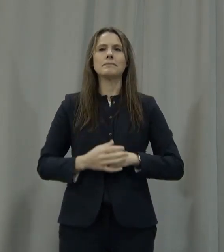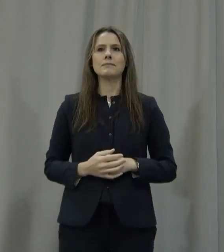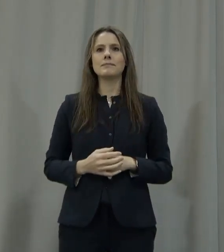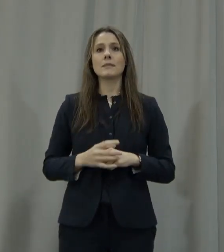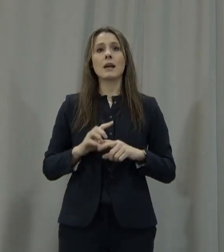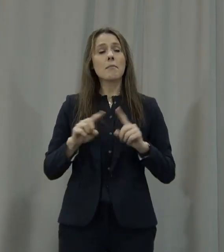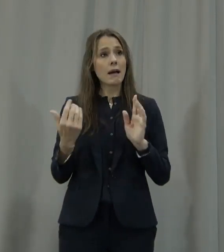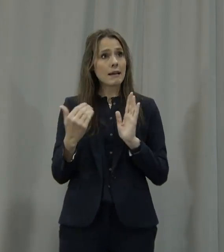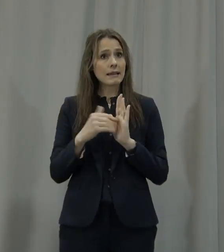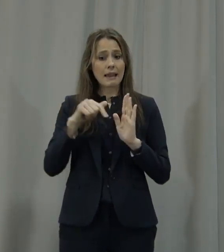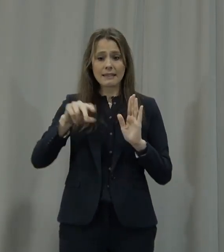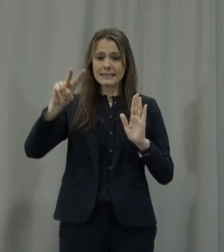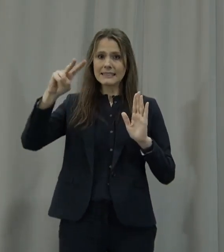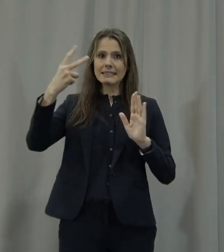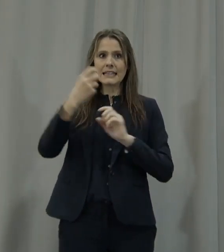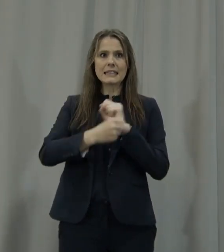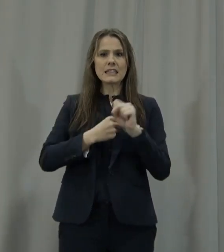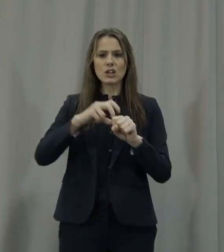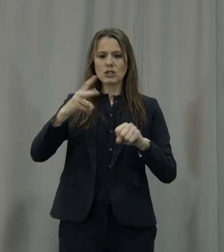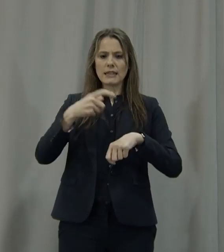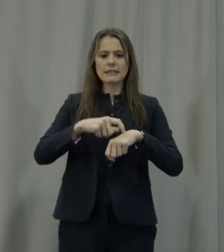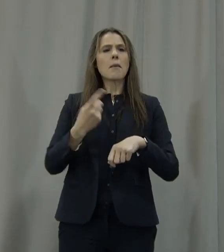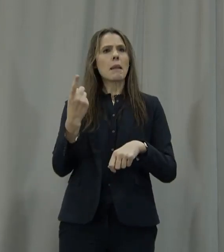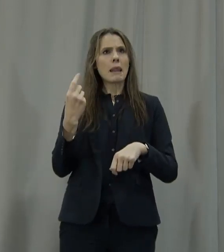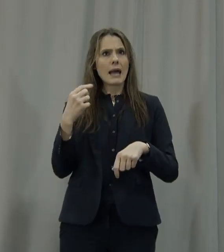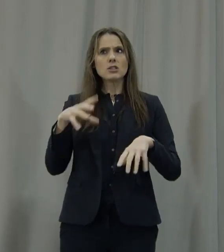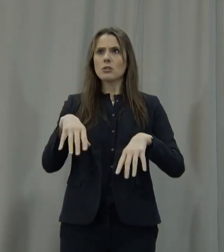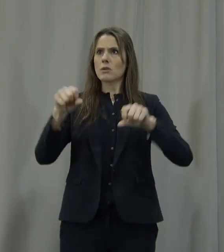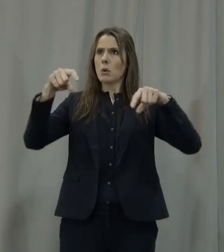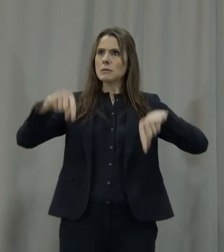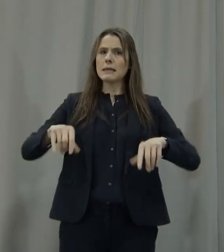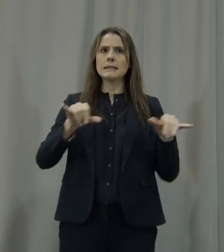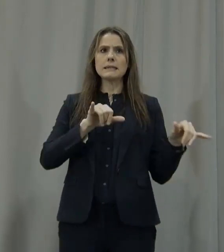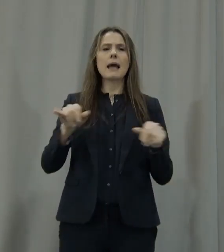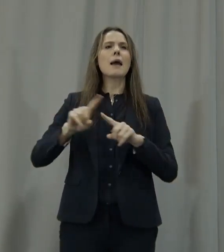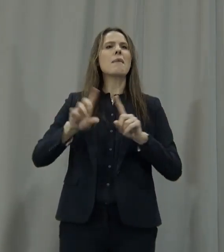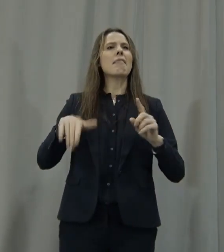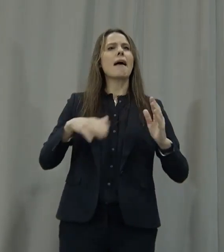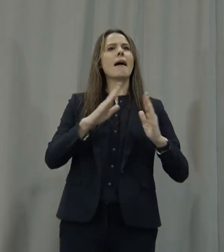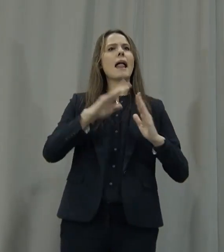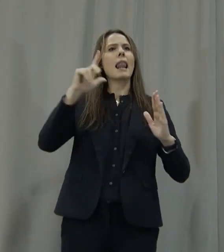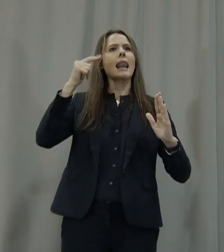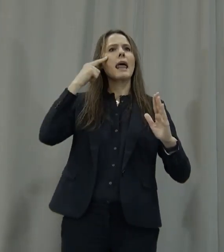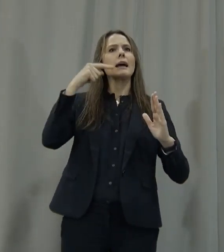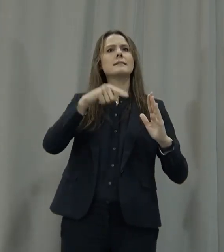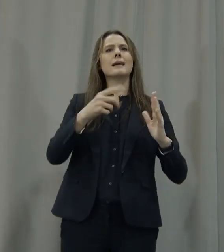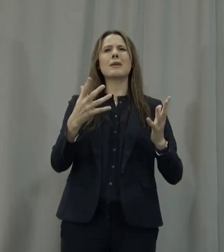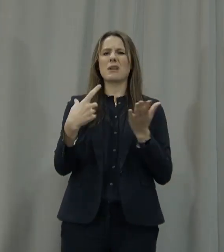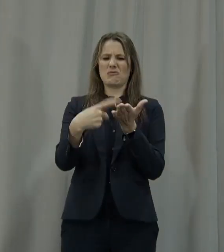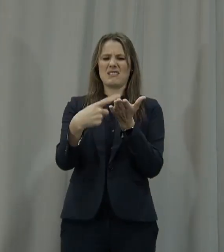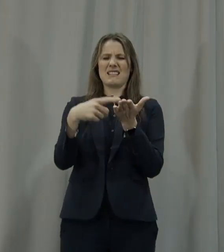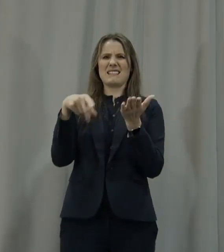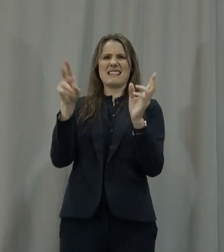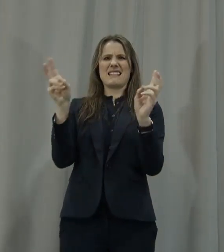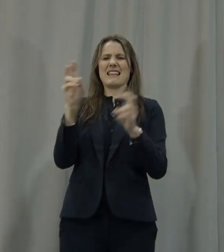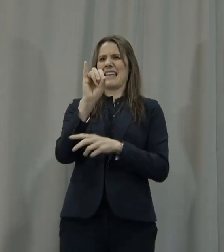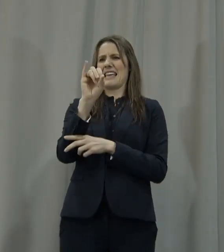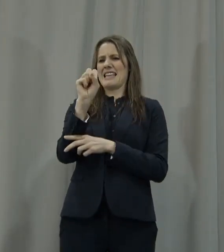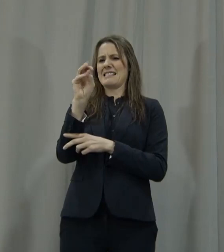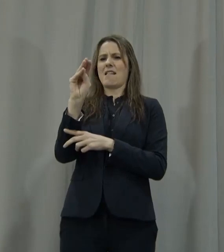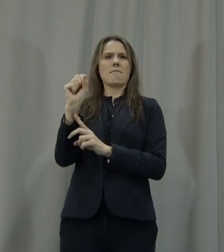for the second time. We came together about a year ago in Lansing to discuss the isms and how